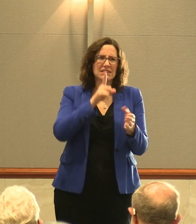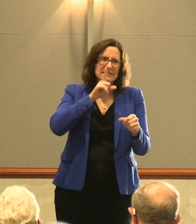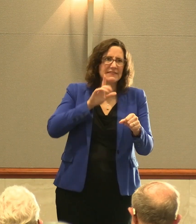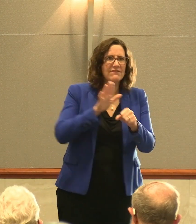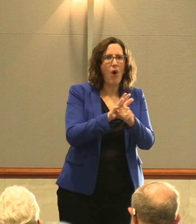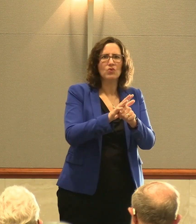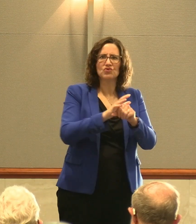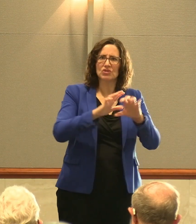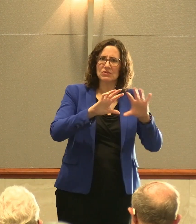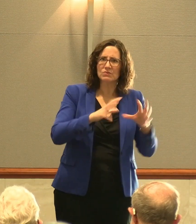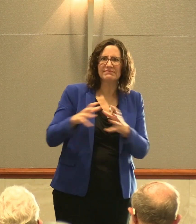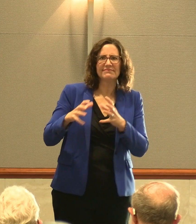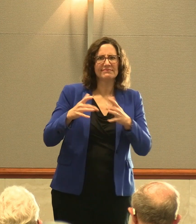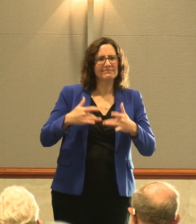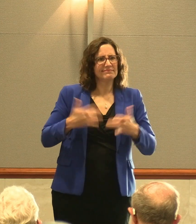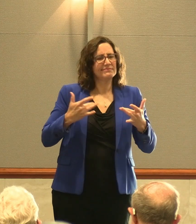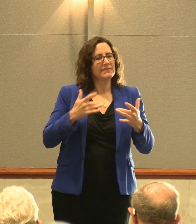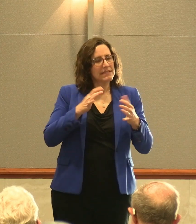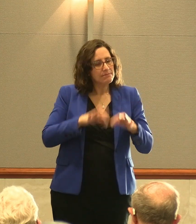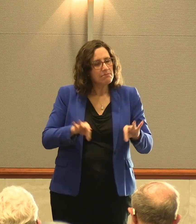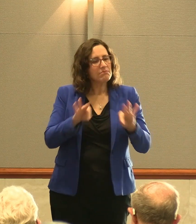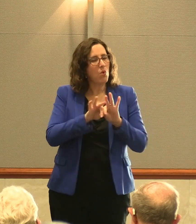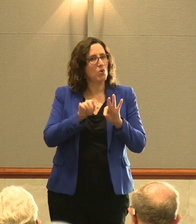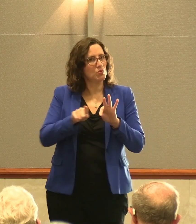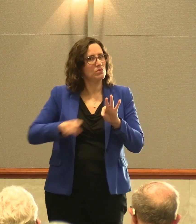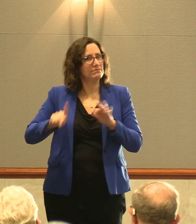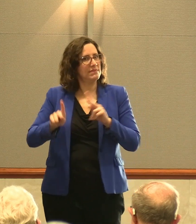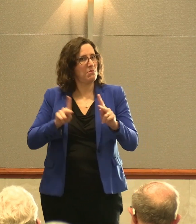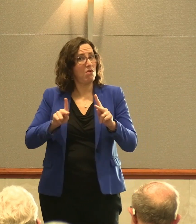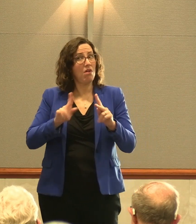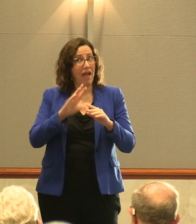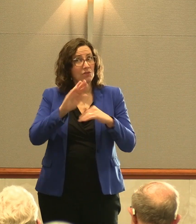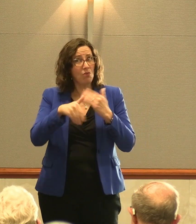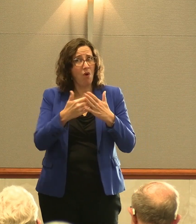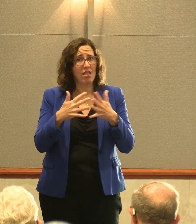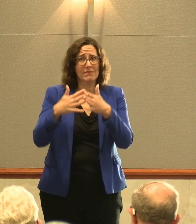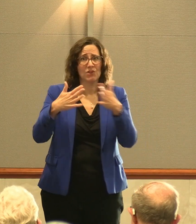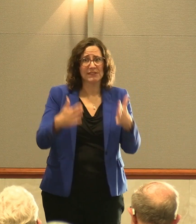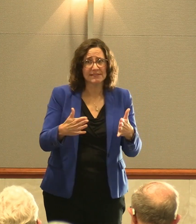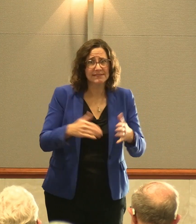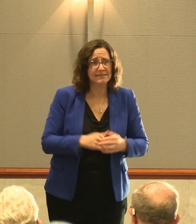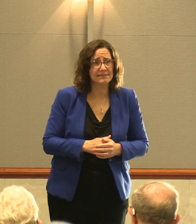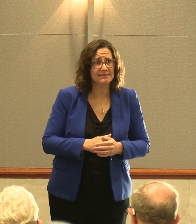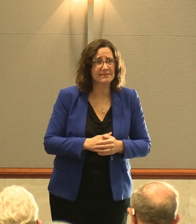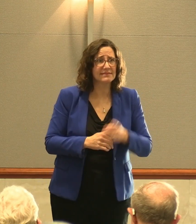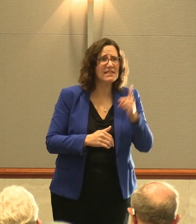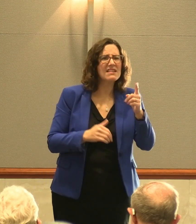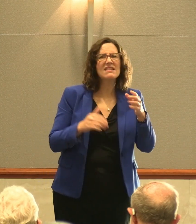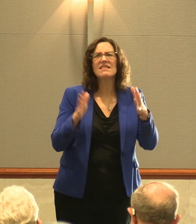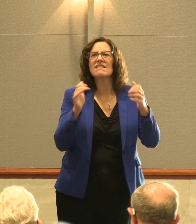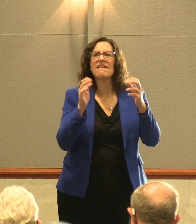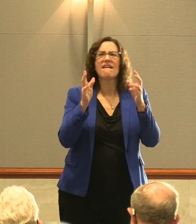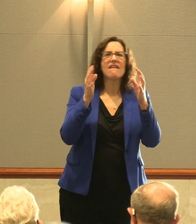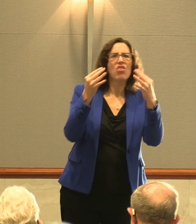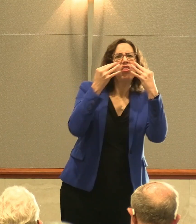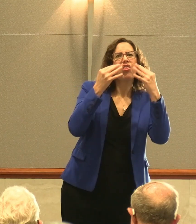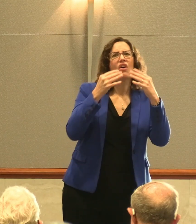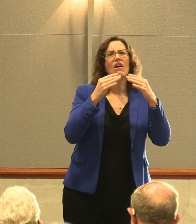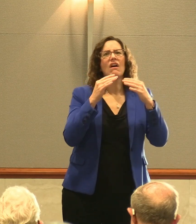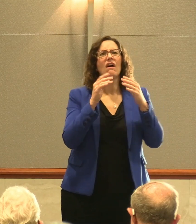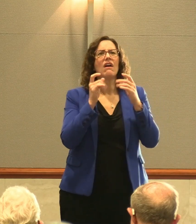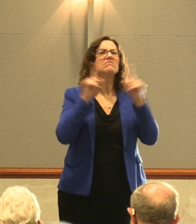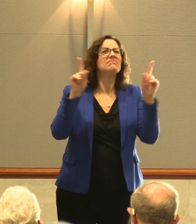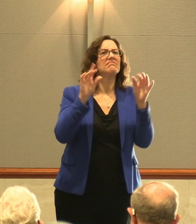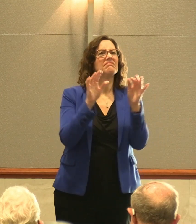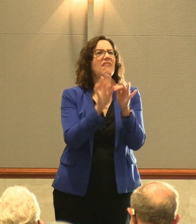to the causes that are important to his constituents and to all Americans. He doesn't grab headlines for making outlandish